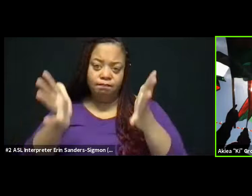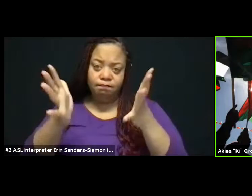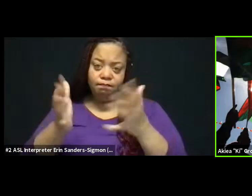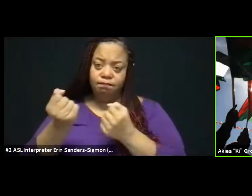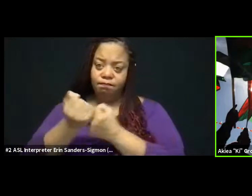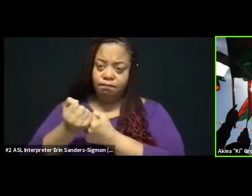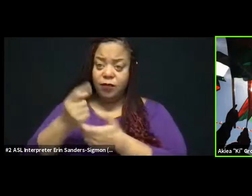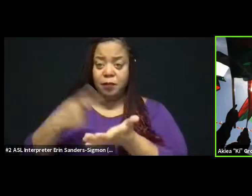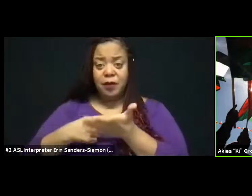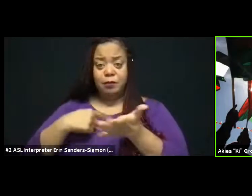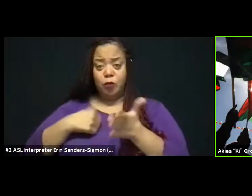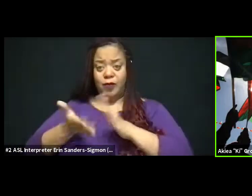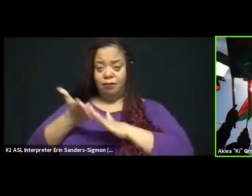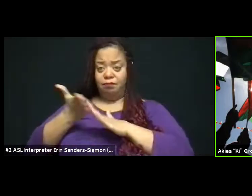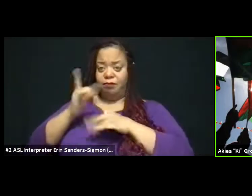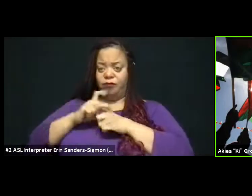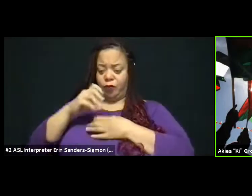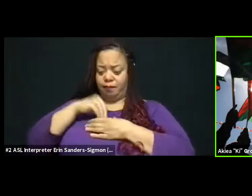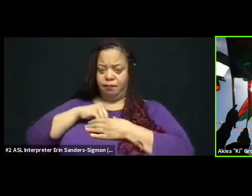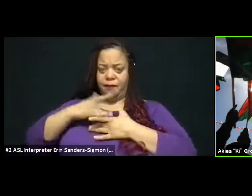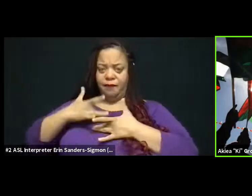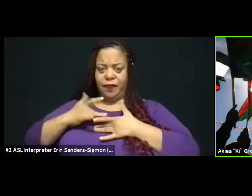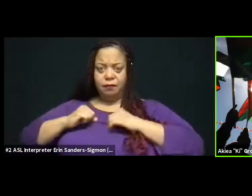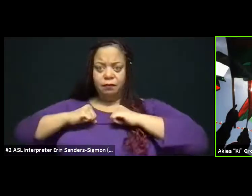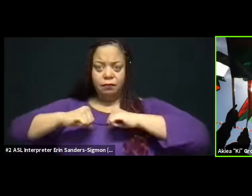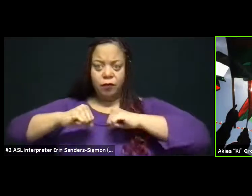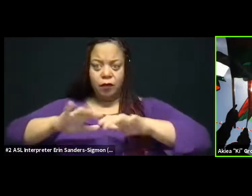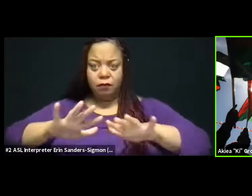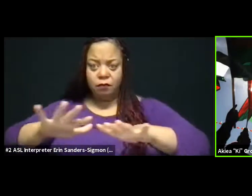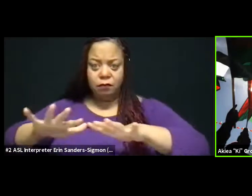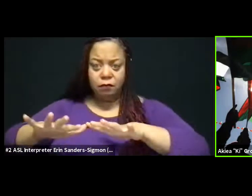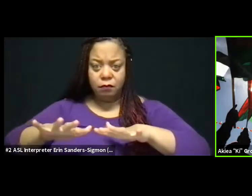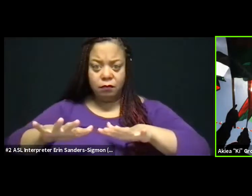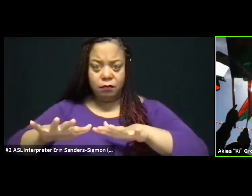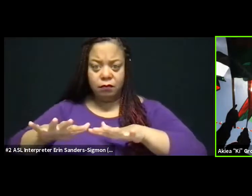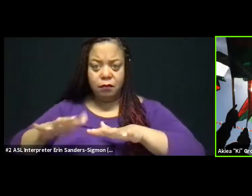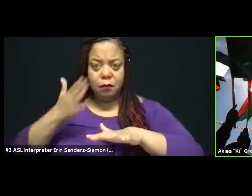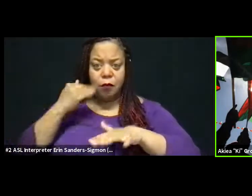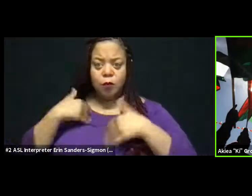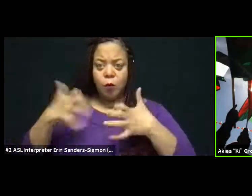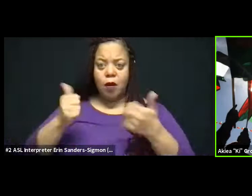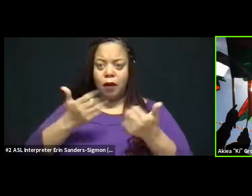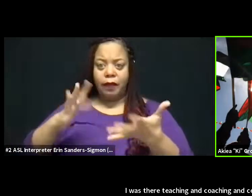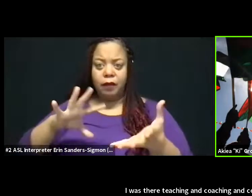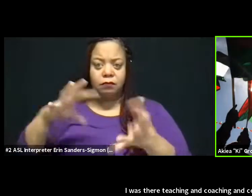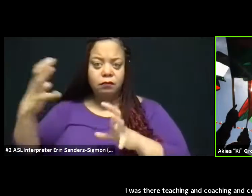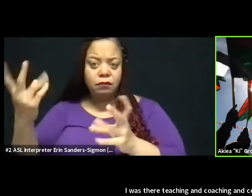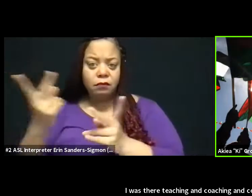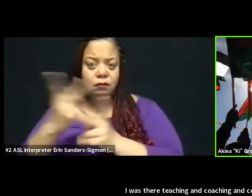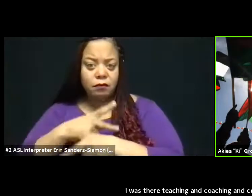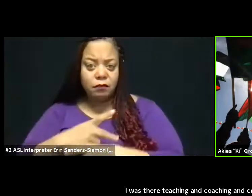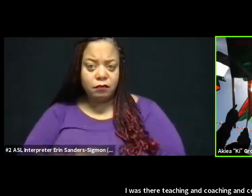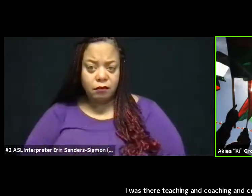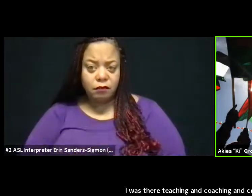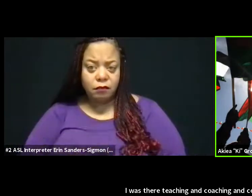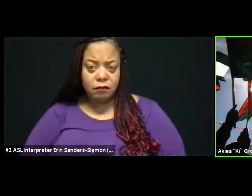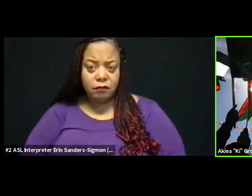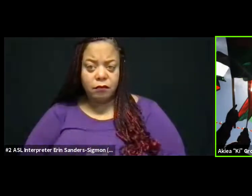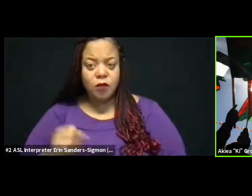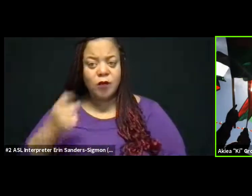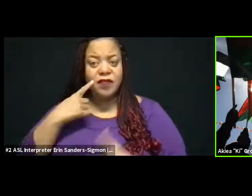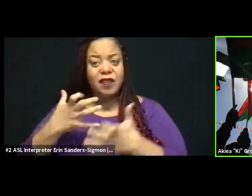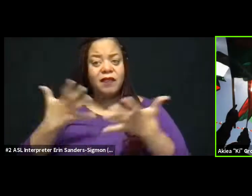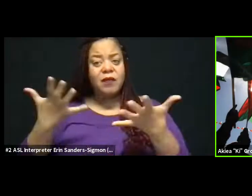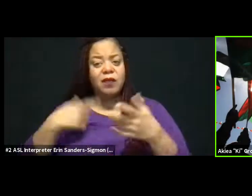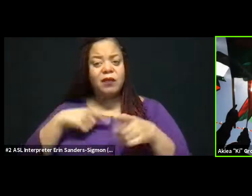logics that are in line with their oppression. And so I think a lot of what we need to kind of think about and